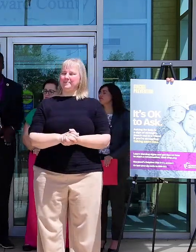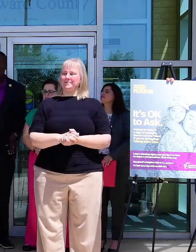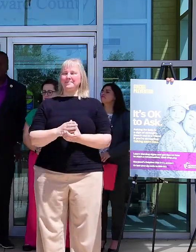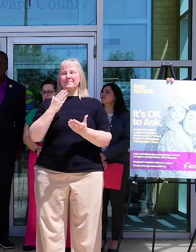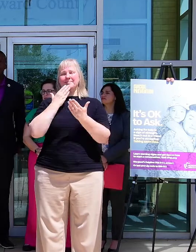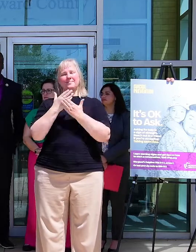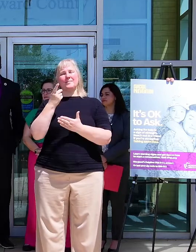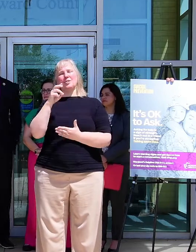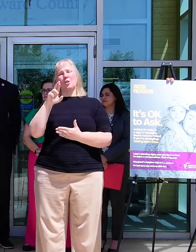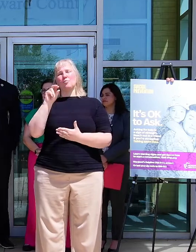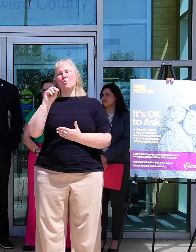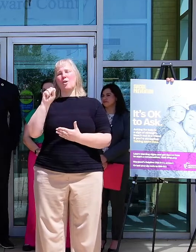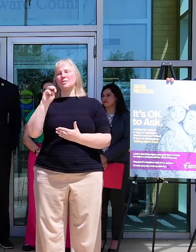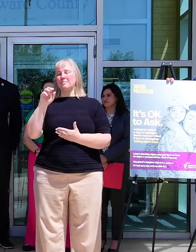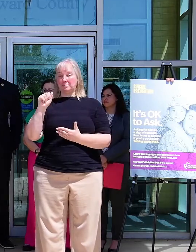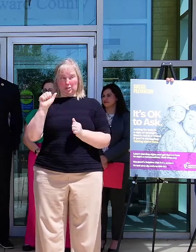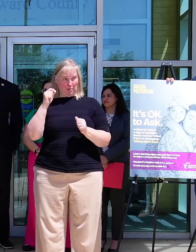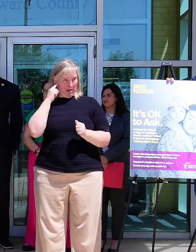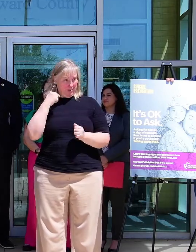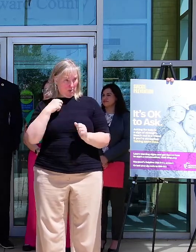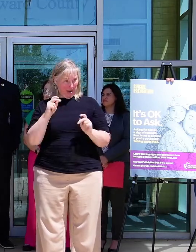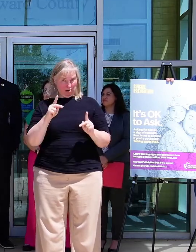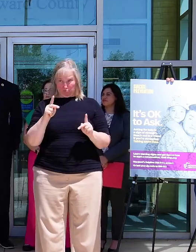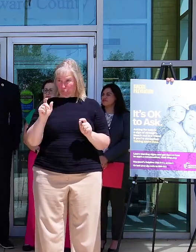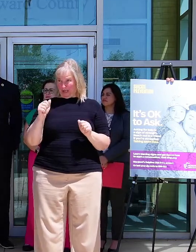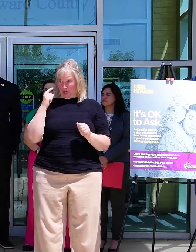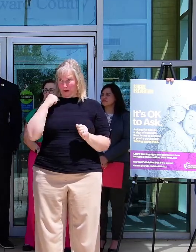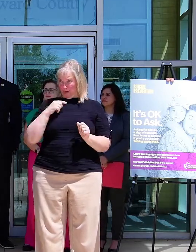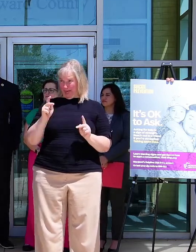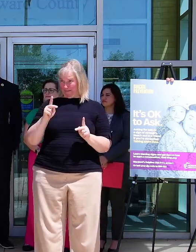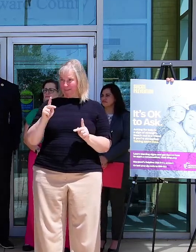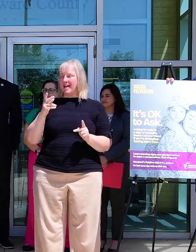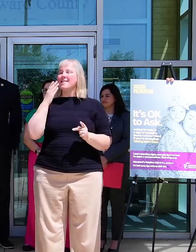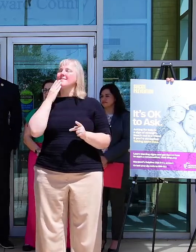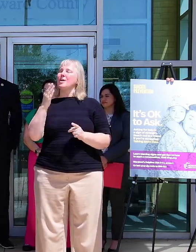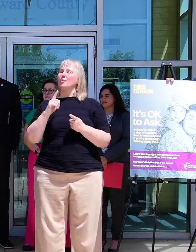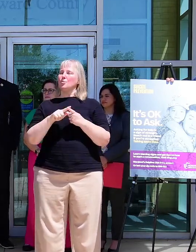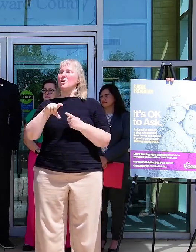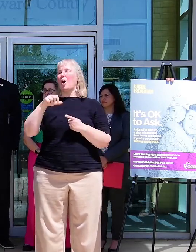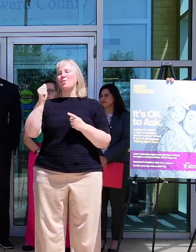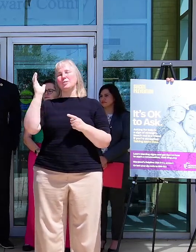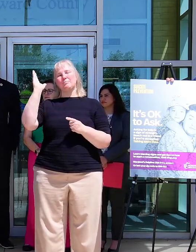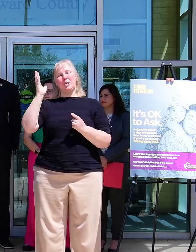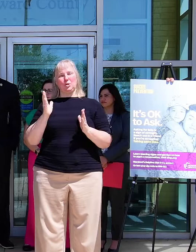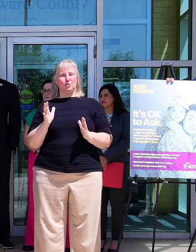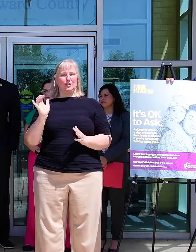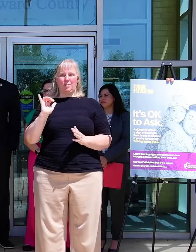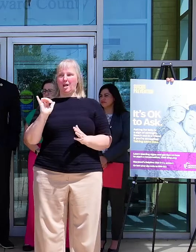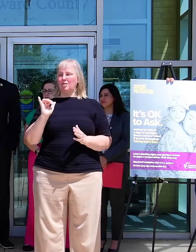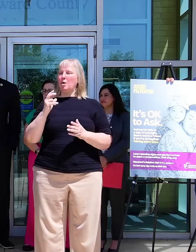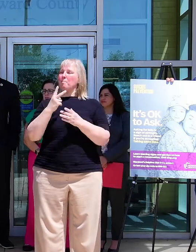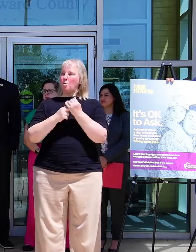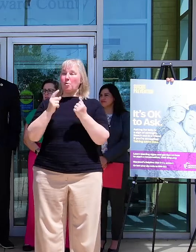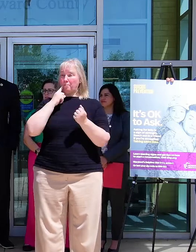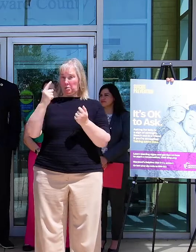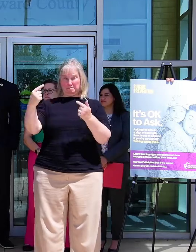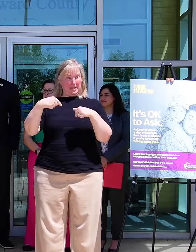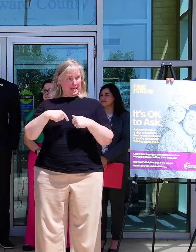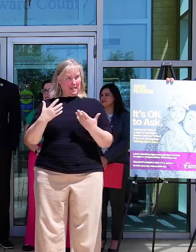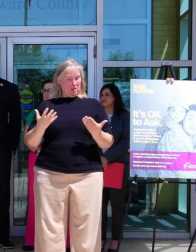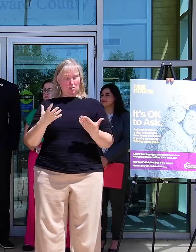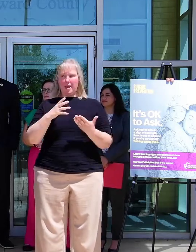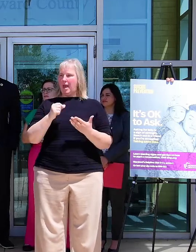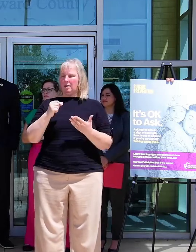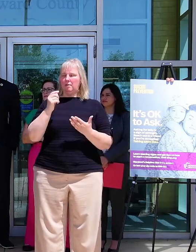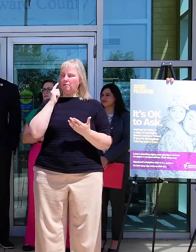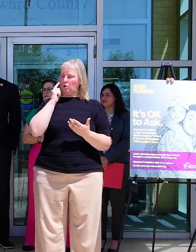Thank you, Dr. Rossman. Can you guys hear me okay? You can hear me okay, right? And thank you to the other speakers as well, both for being here and for the